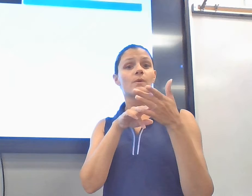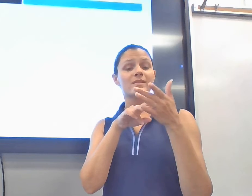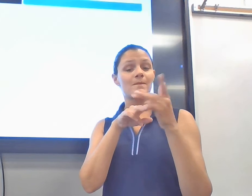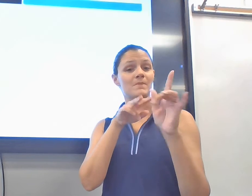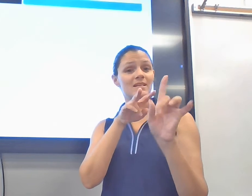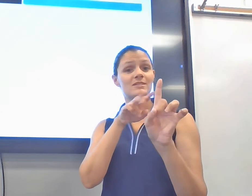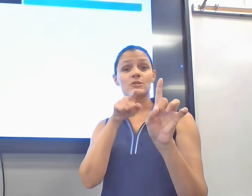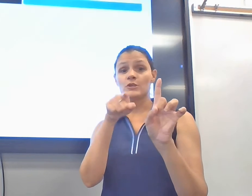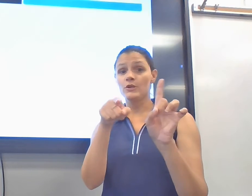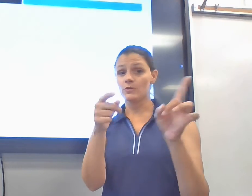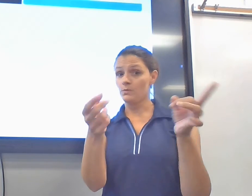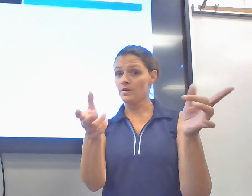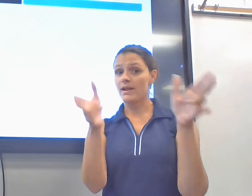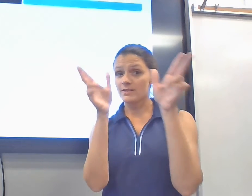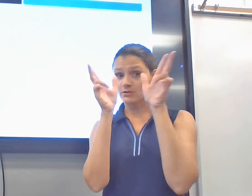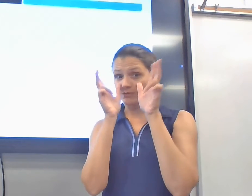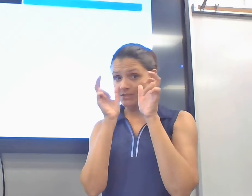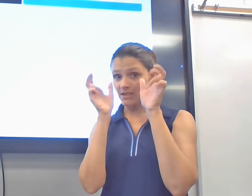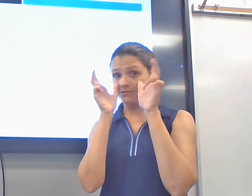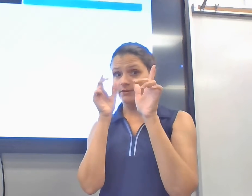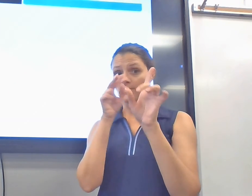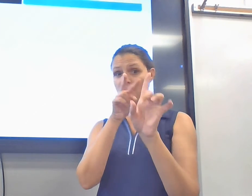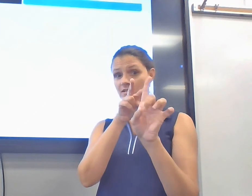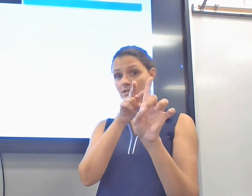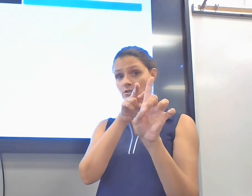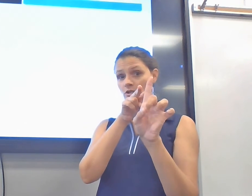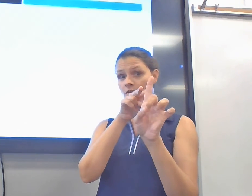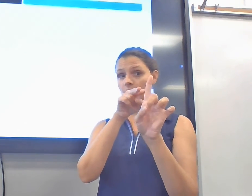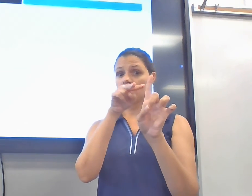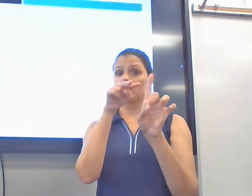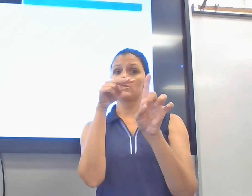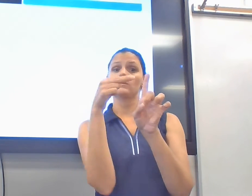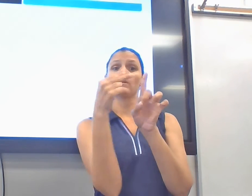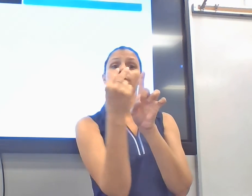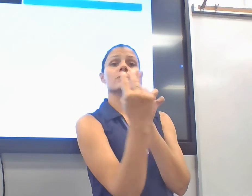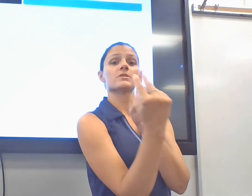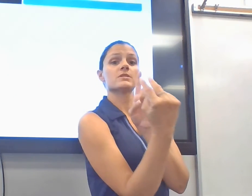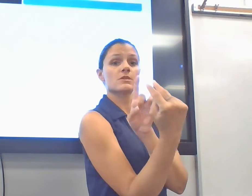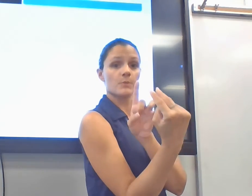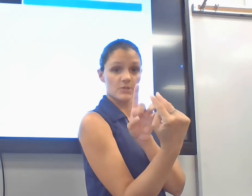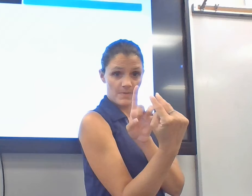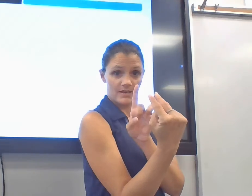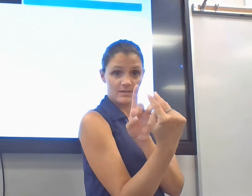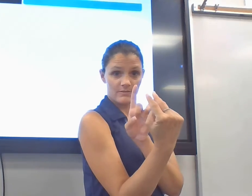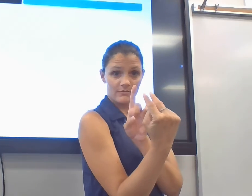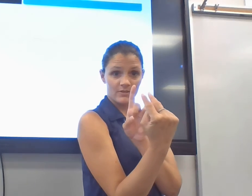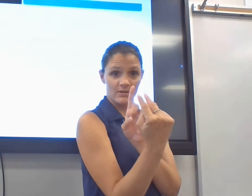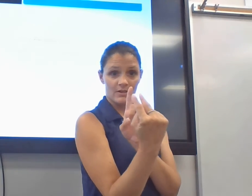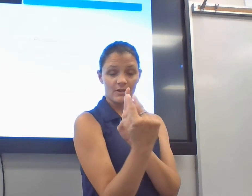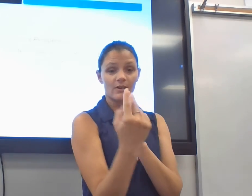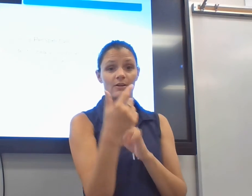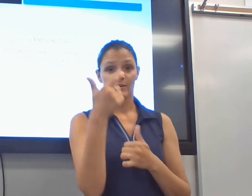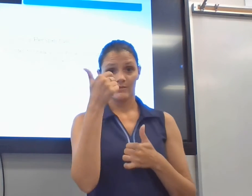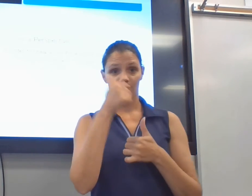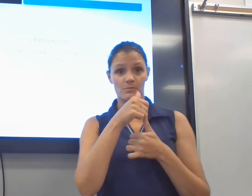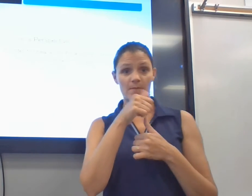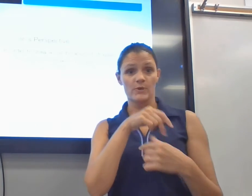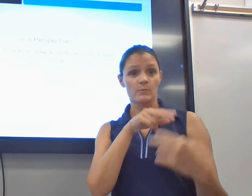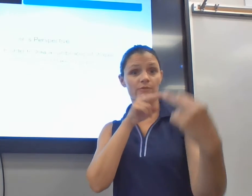That means is you, as the receiver of the message, need to reverse the perspective. Remembering we're